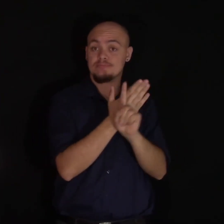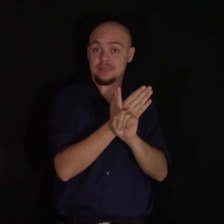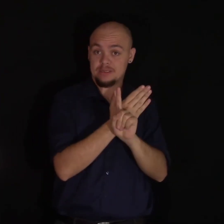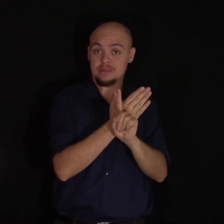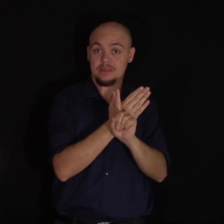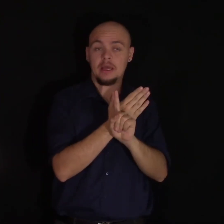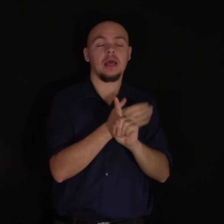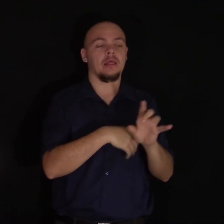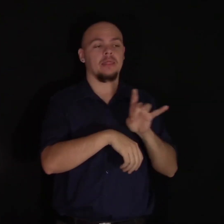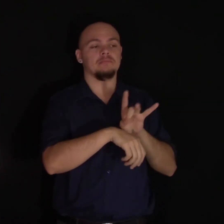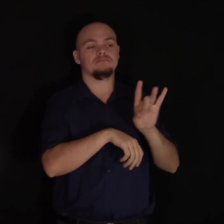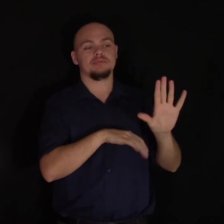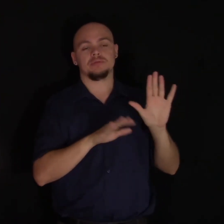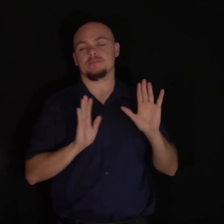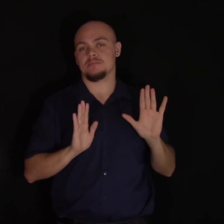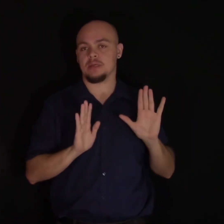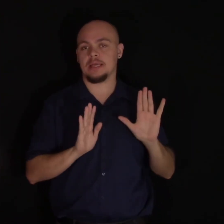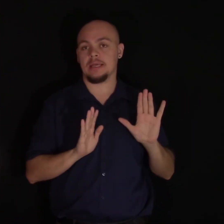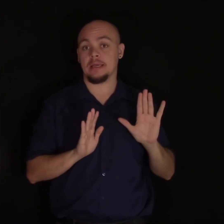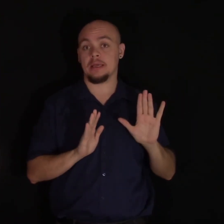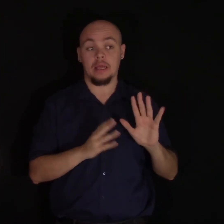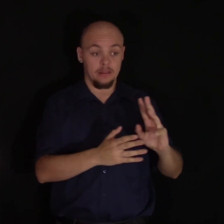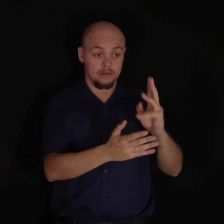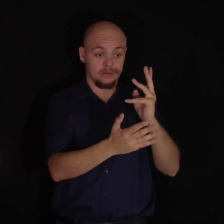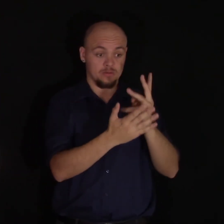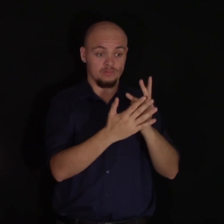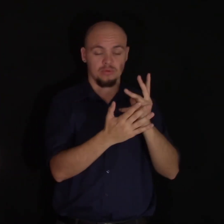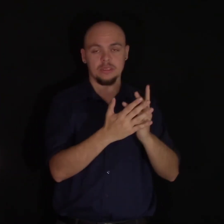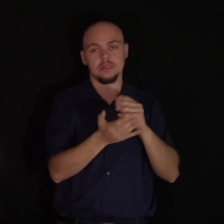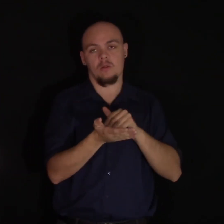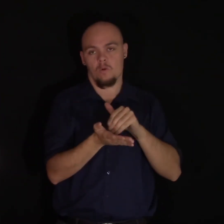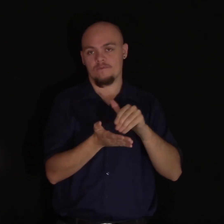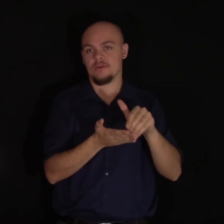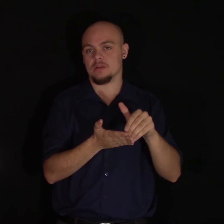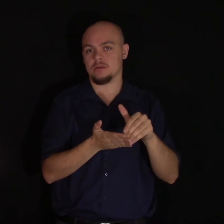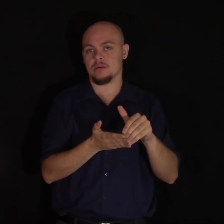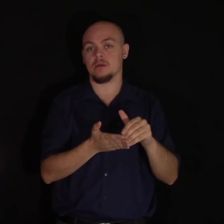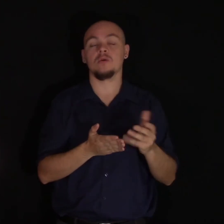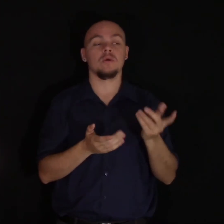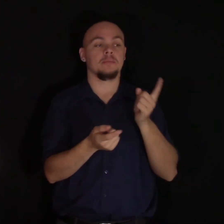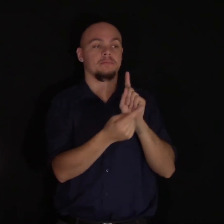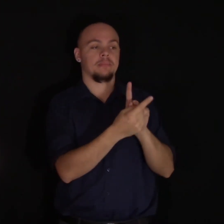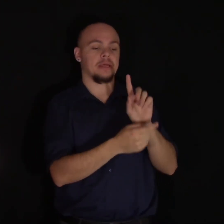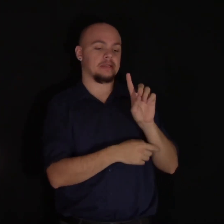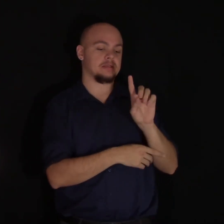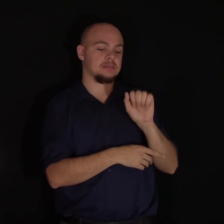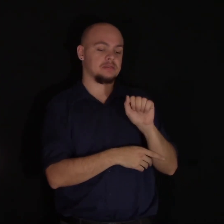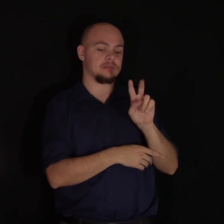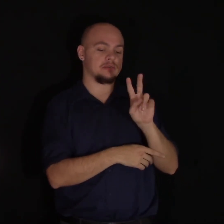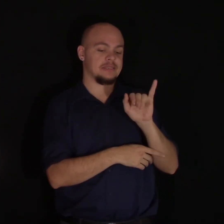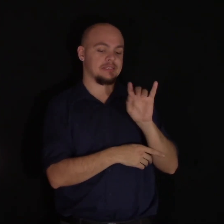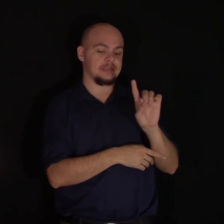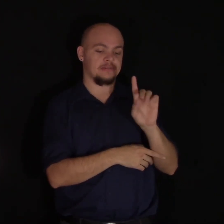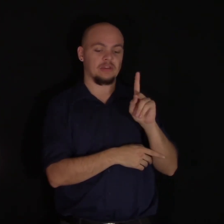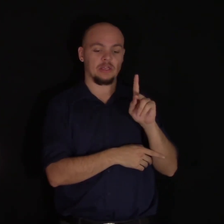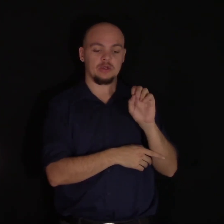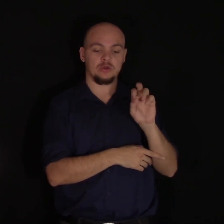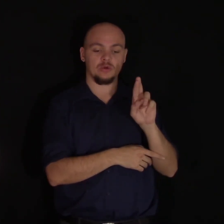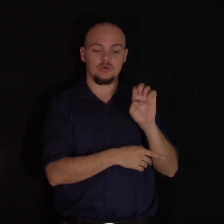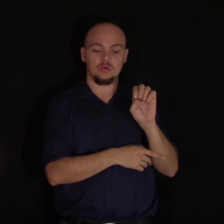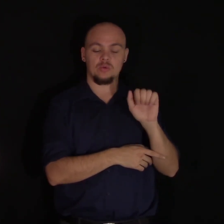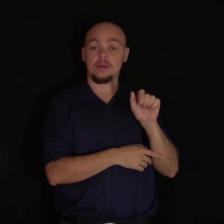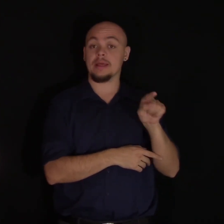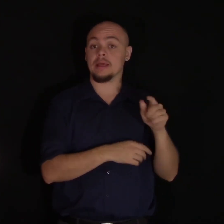to incarceration. In Kenya, we met the soft-spoken David Korea. David had a huge mission of wanting to work